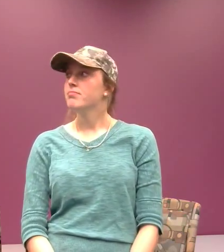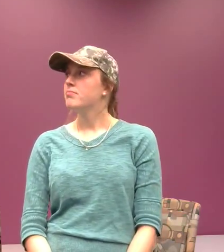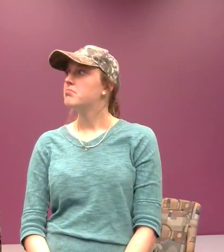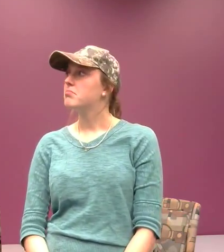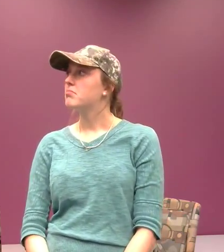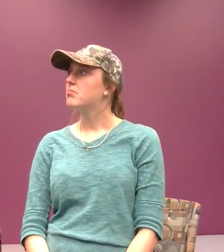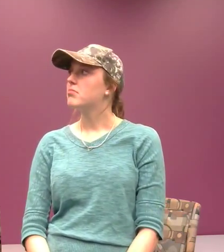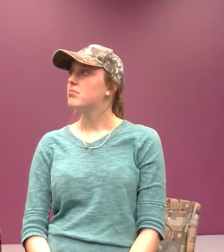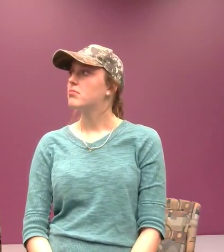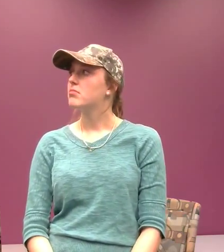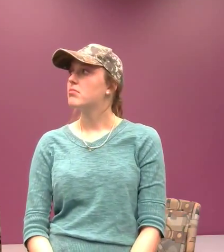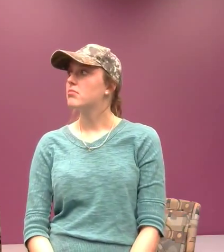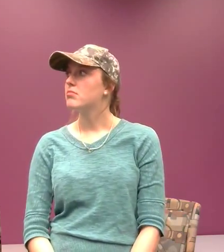So we have 3,